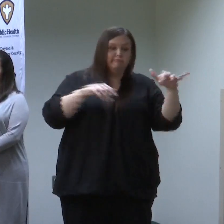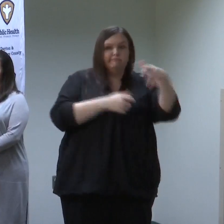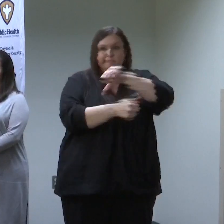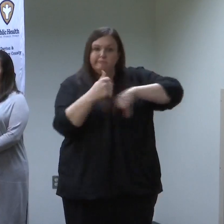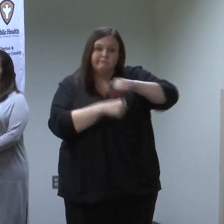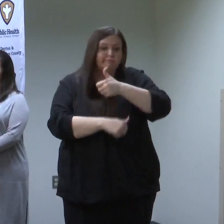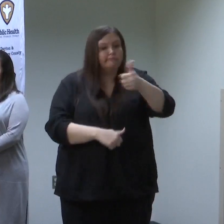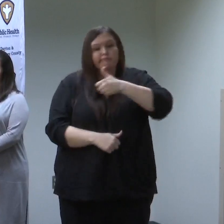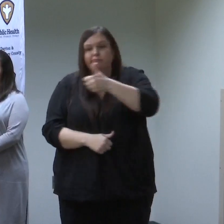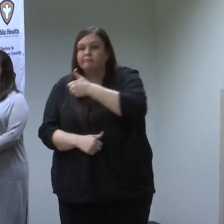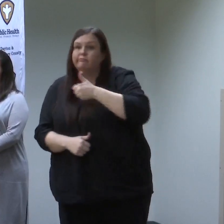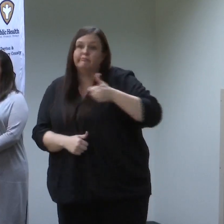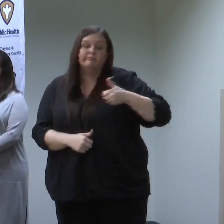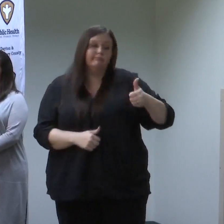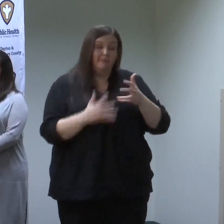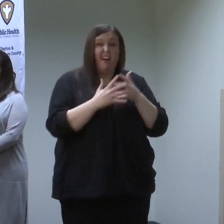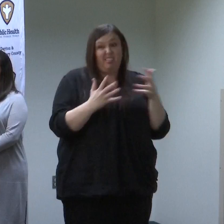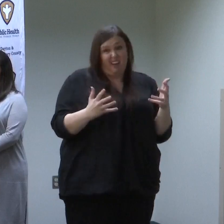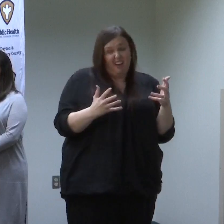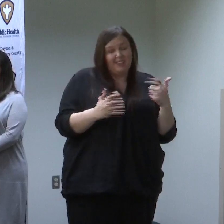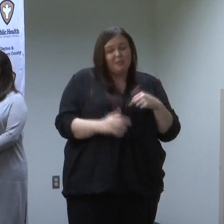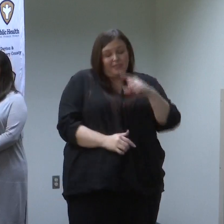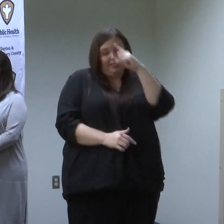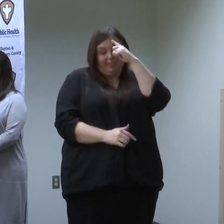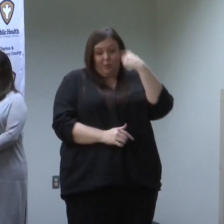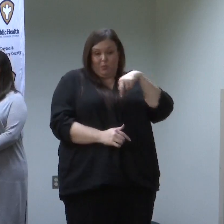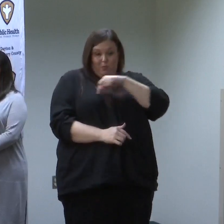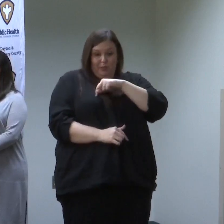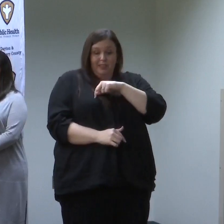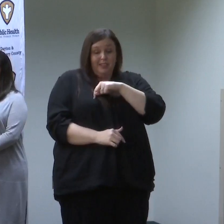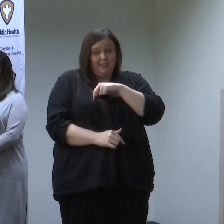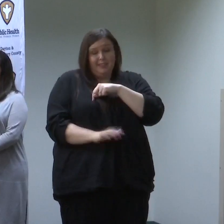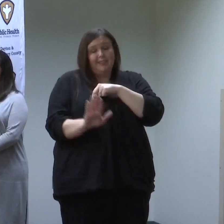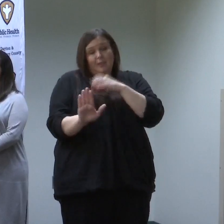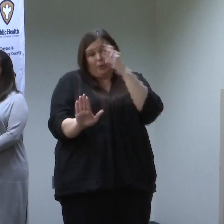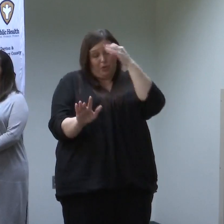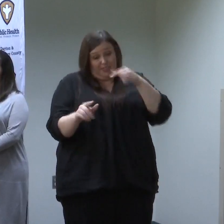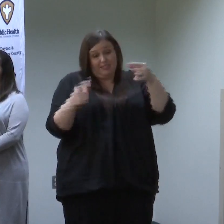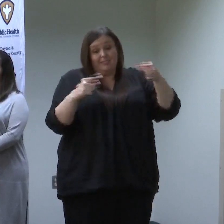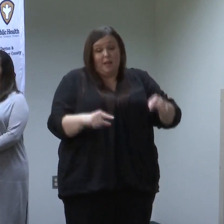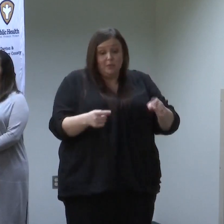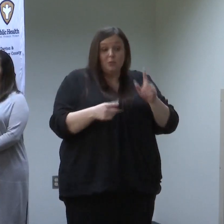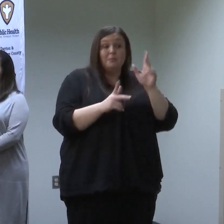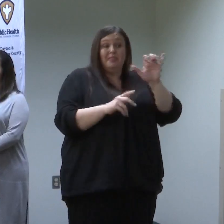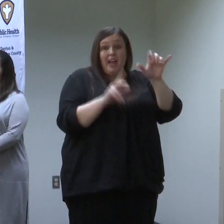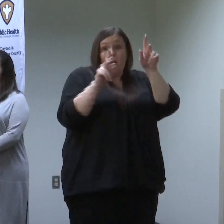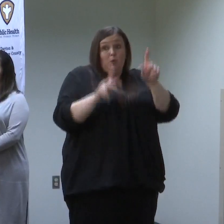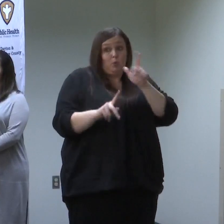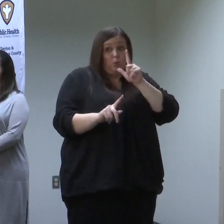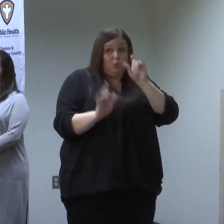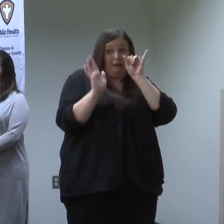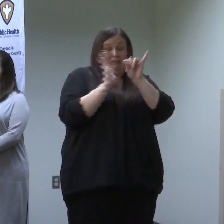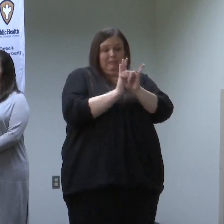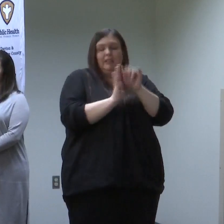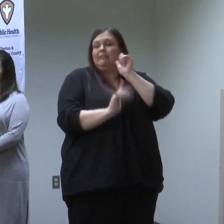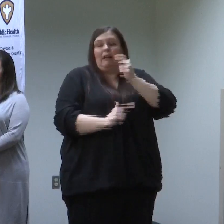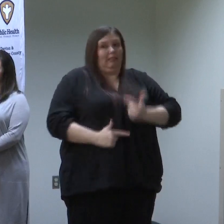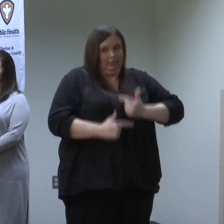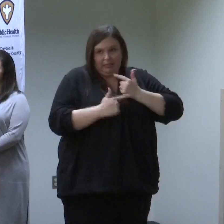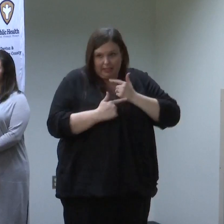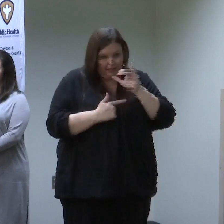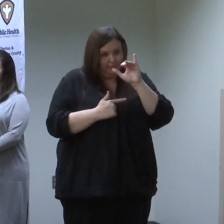I think on a regional basis, we kind of have to think about, this is just going to happen. And when we get a case here, they may well work someplace else, or vice